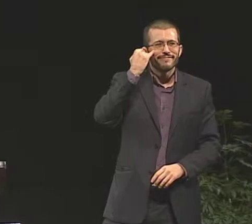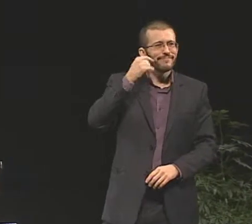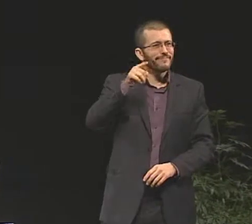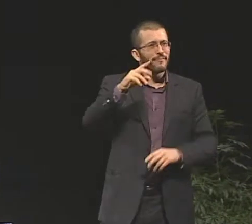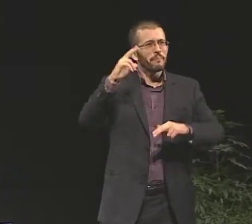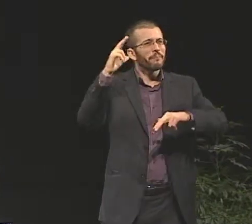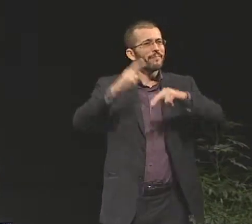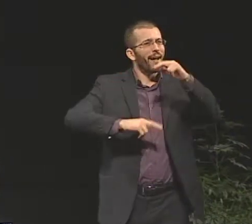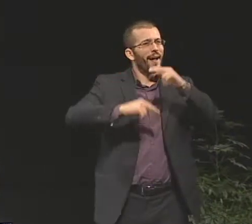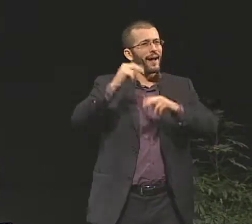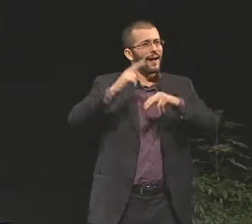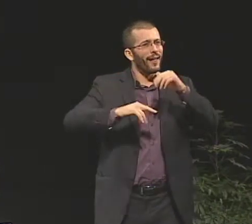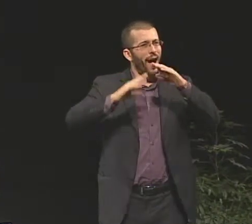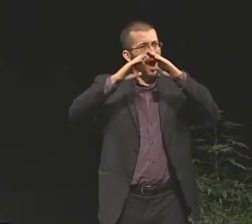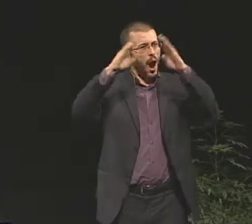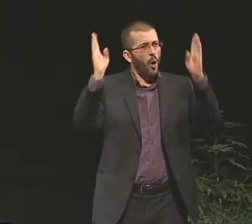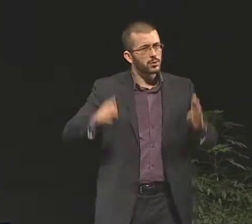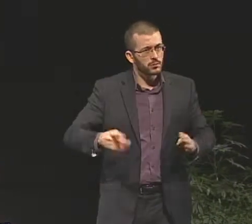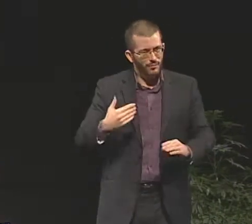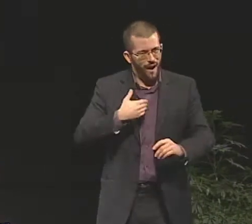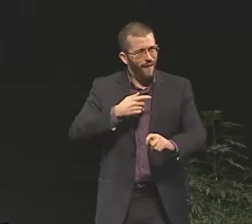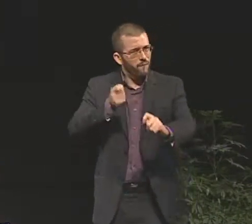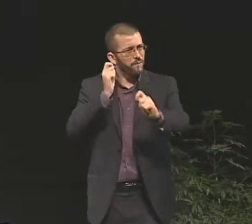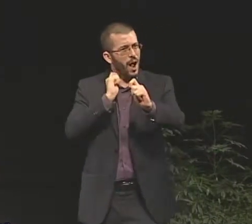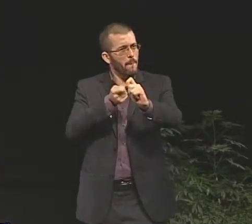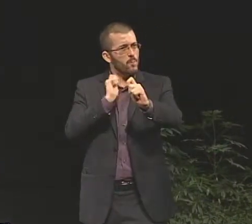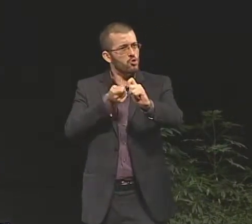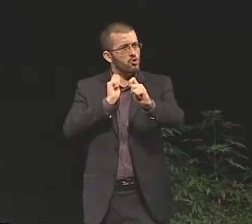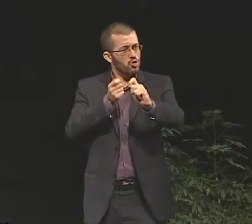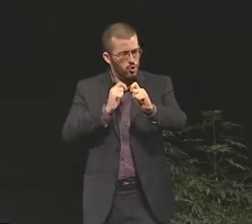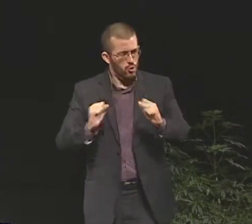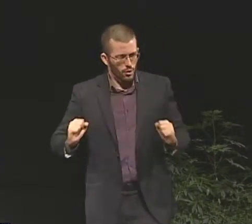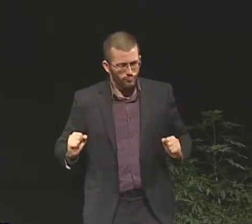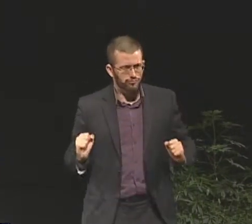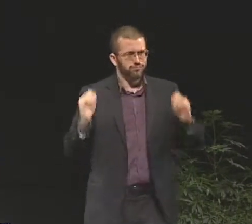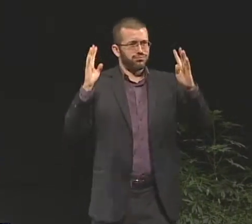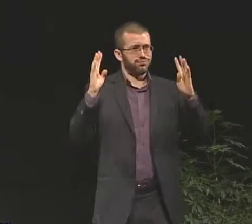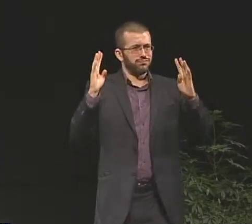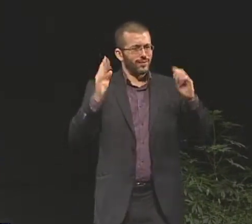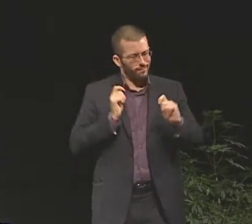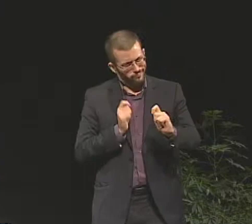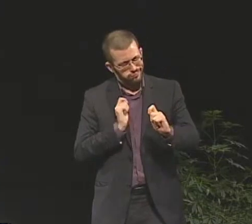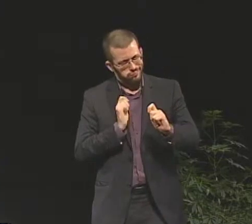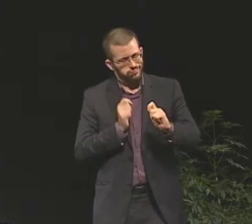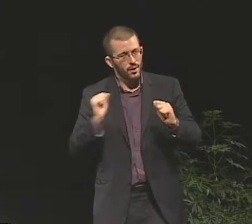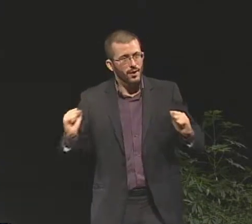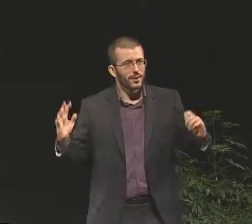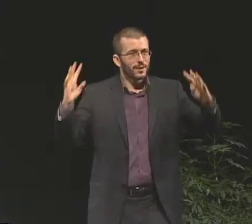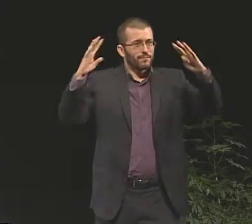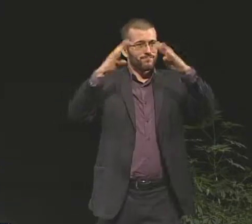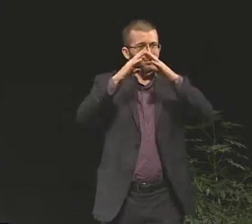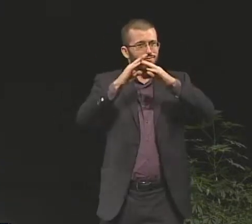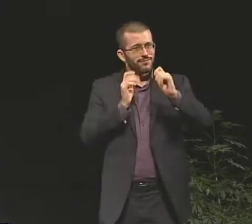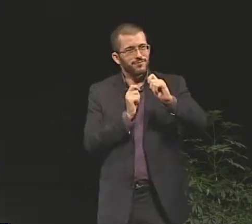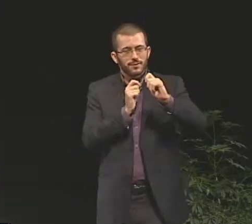Say you're building a house and you have a hammer, and so you start putting the house up and you get the first floor in, the second floor